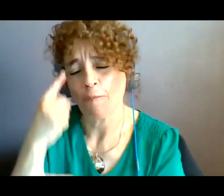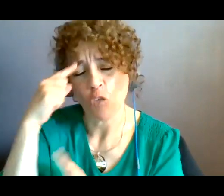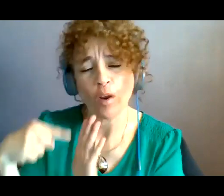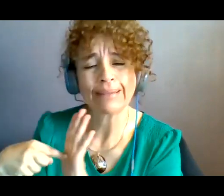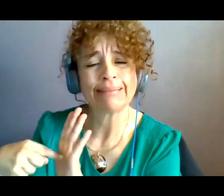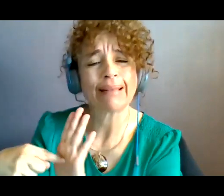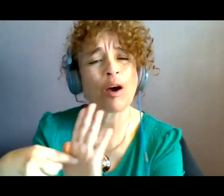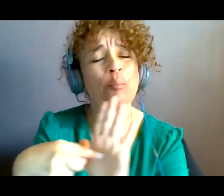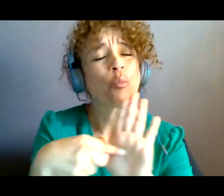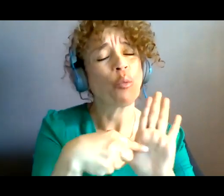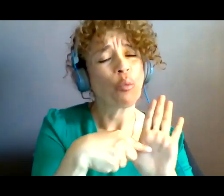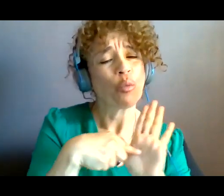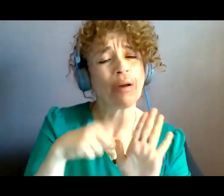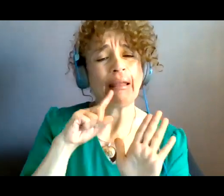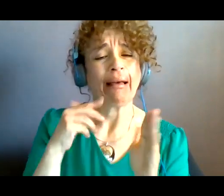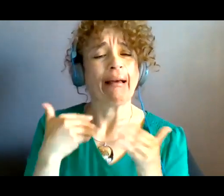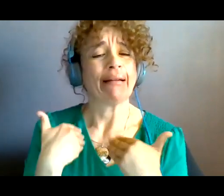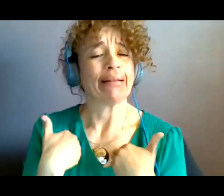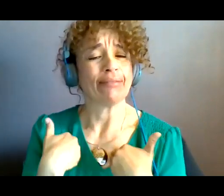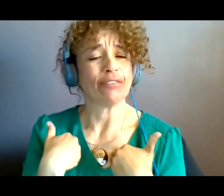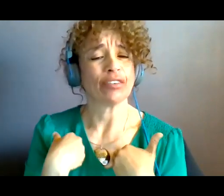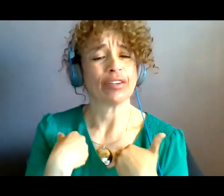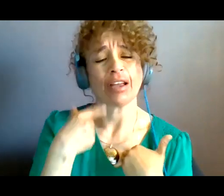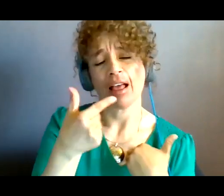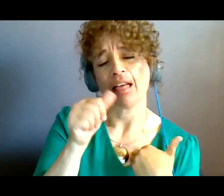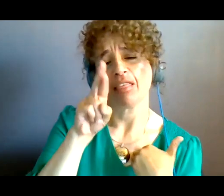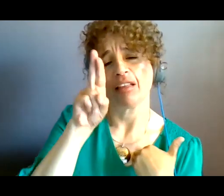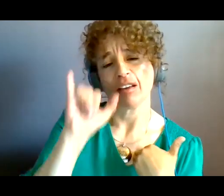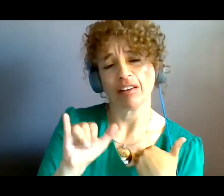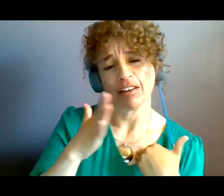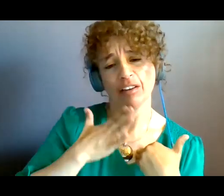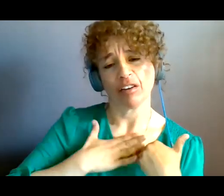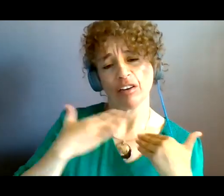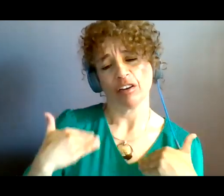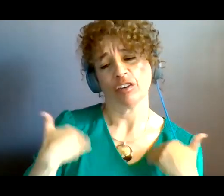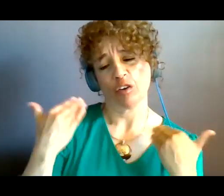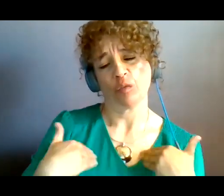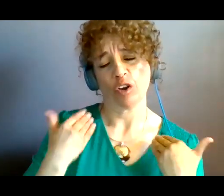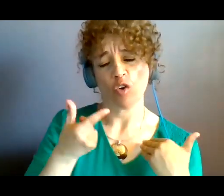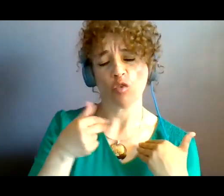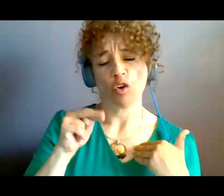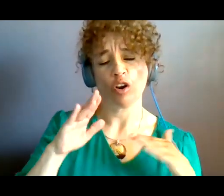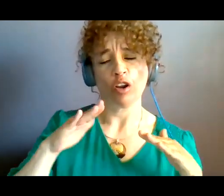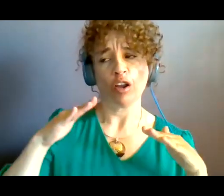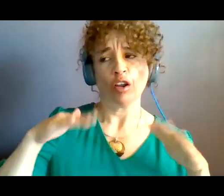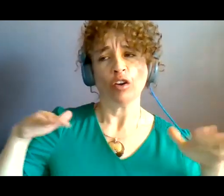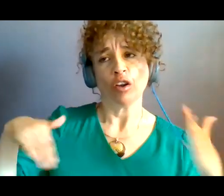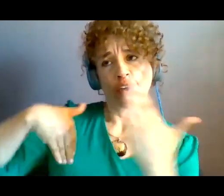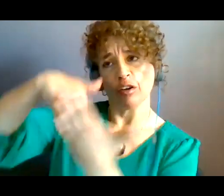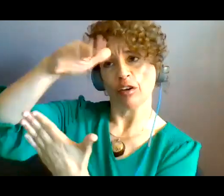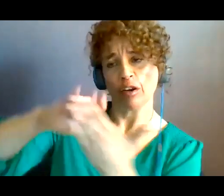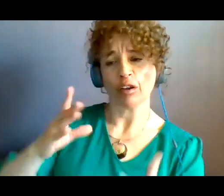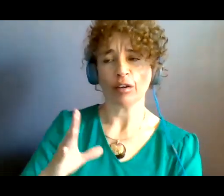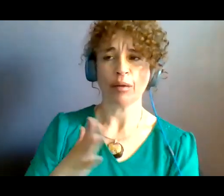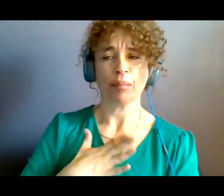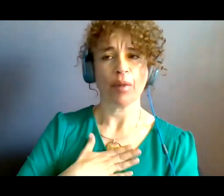example, I have a gallery of my young grandson's paintings on my dining room